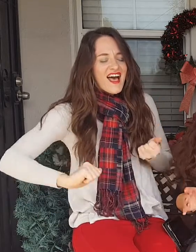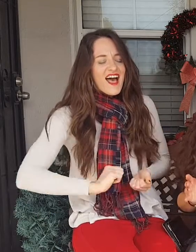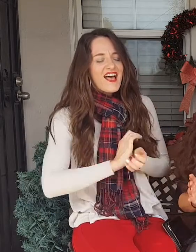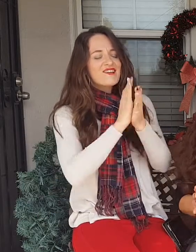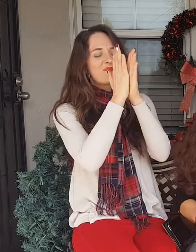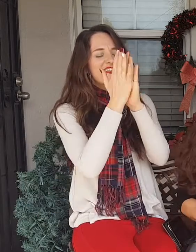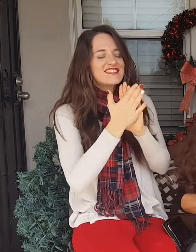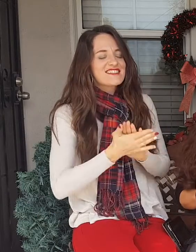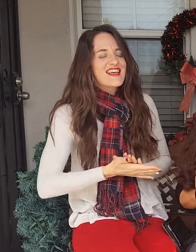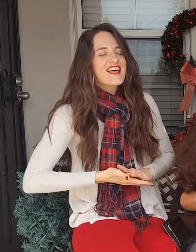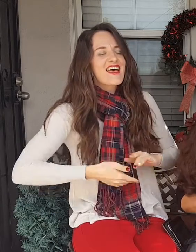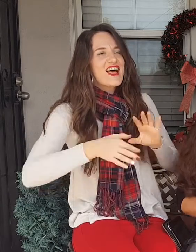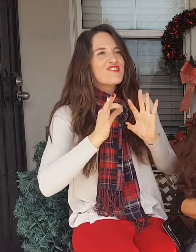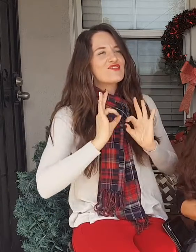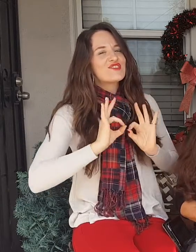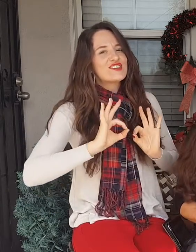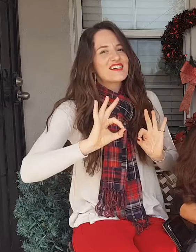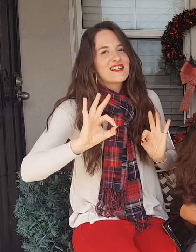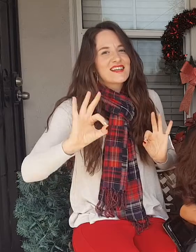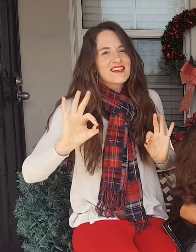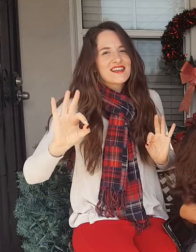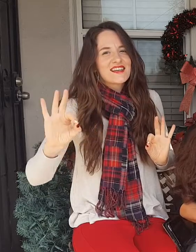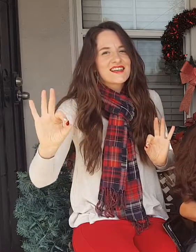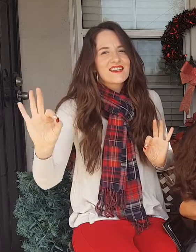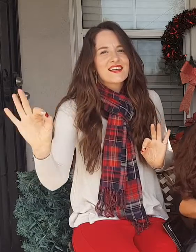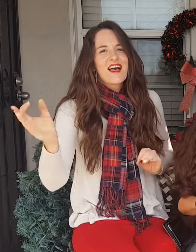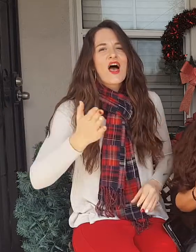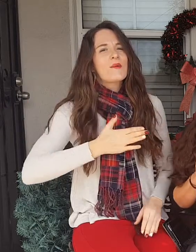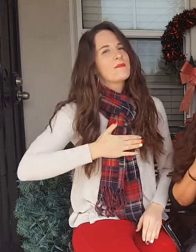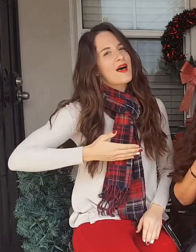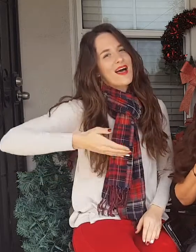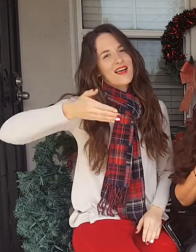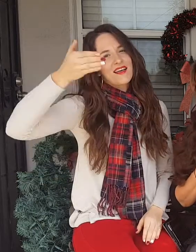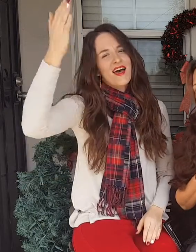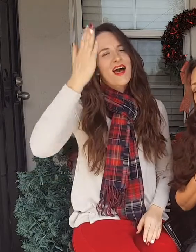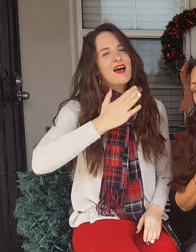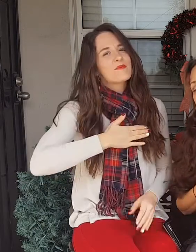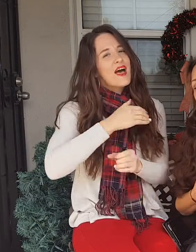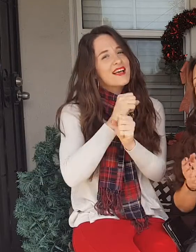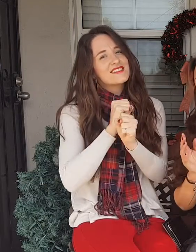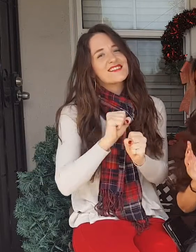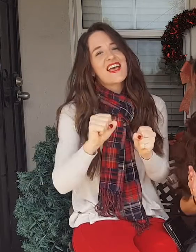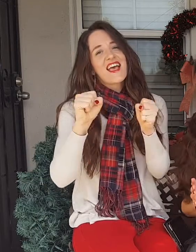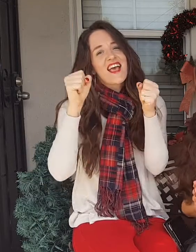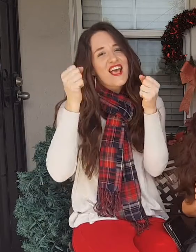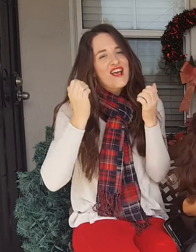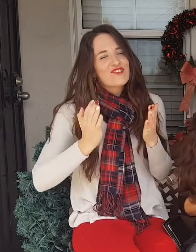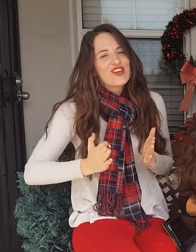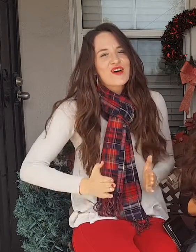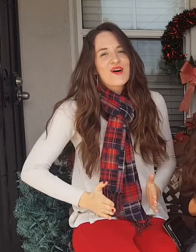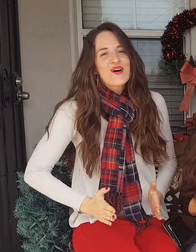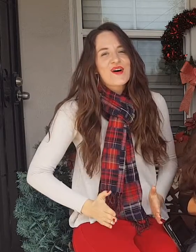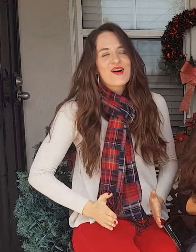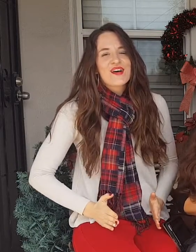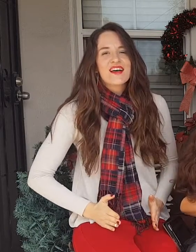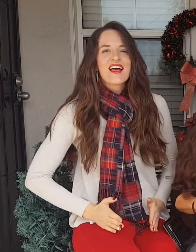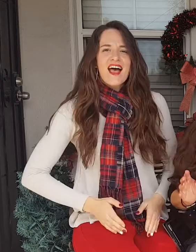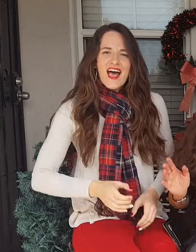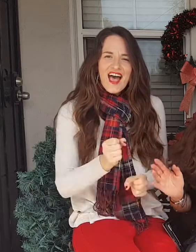gone, I've been set free. My God, my Savior